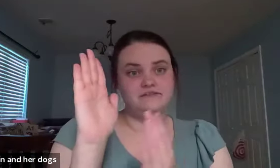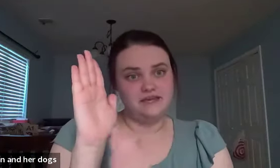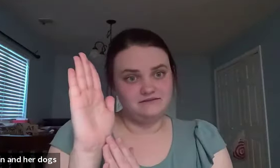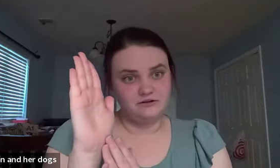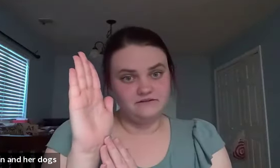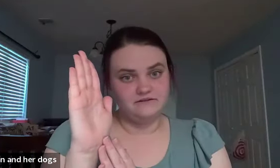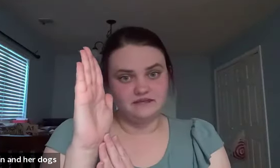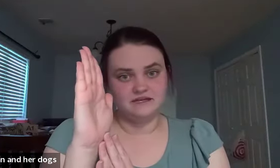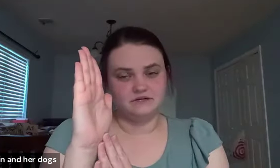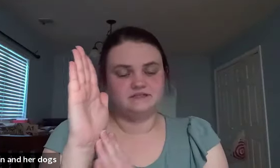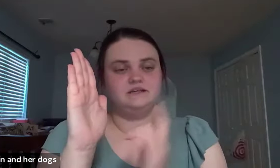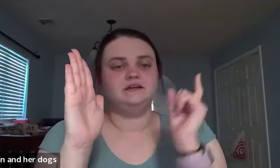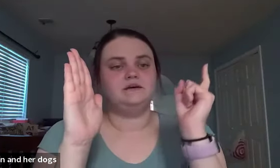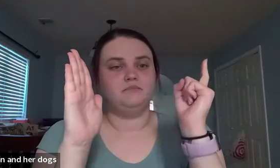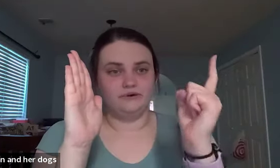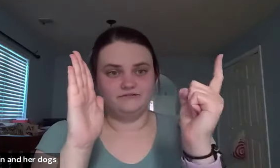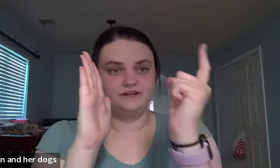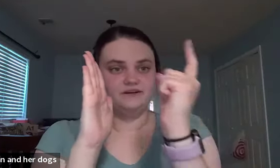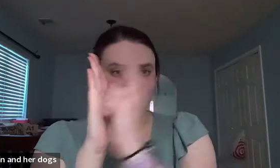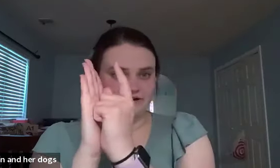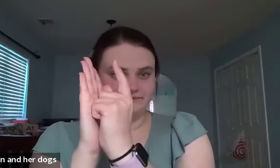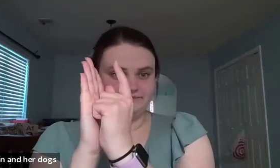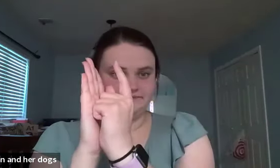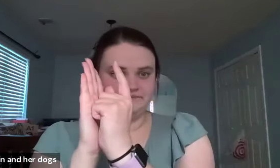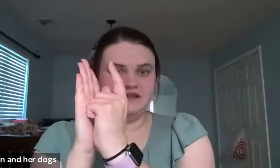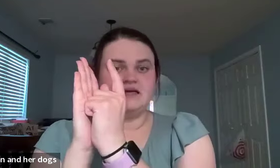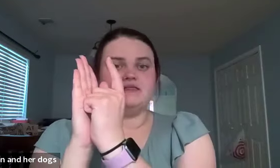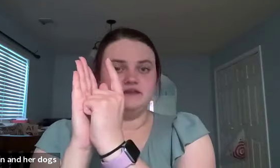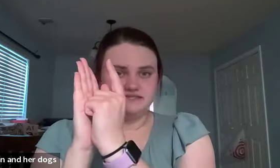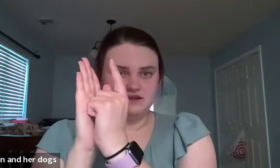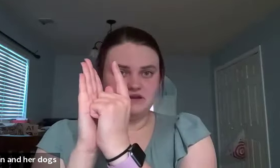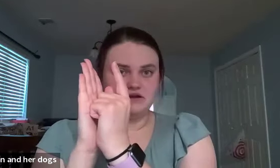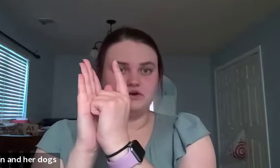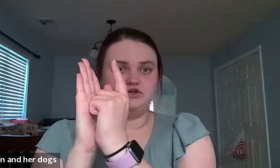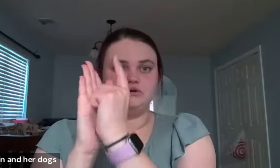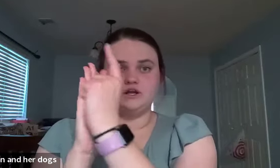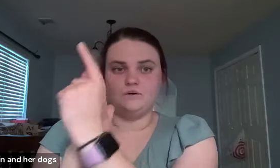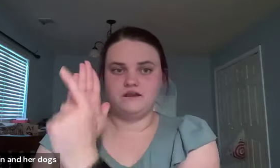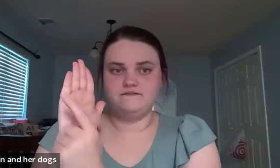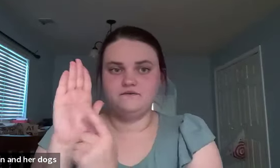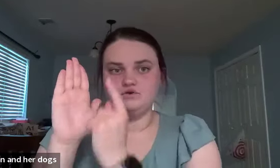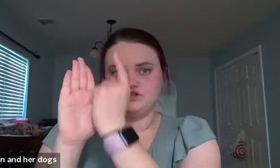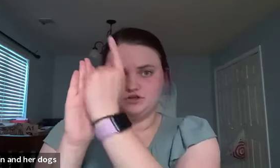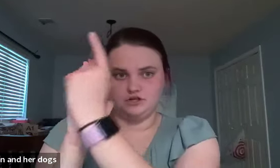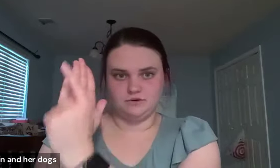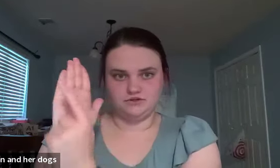have the hand sideways, pointer finger on. This time now, though, you're going to go in a full circular